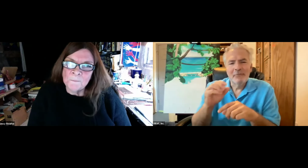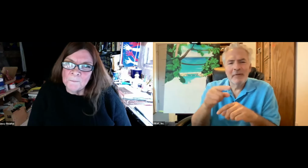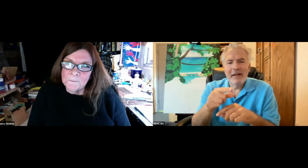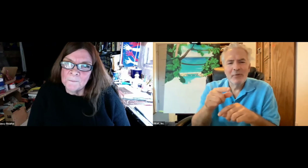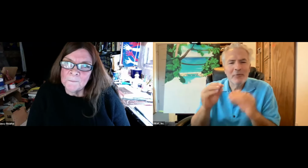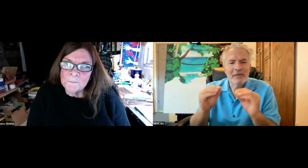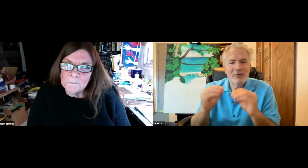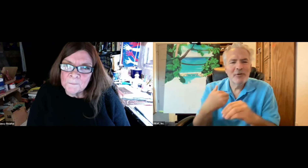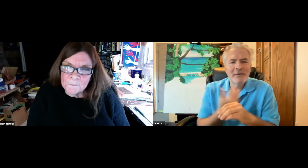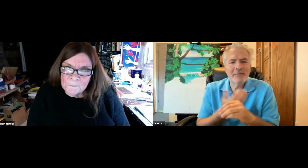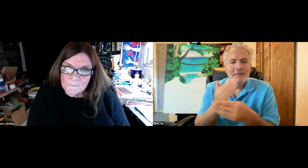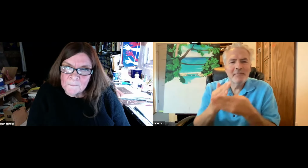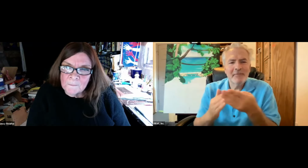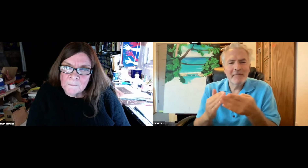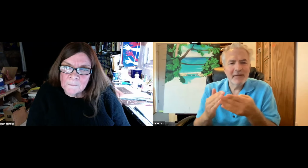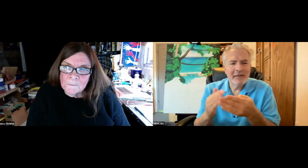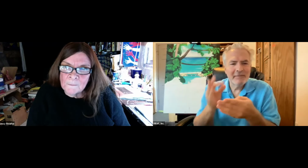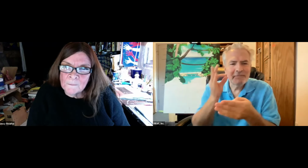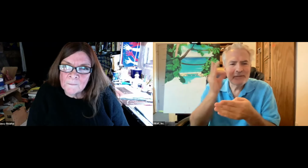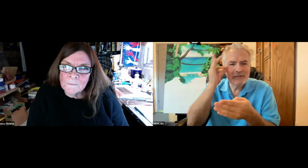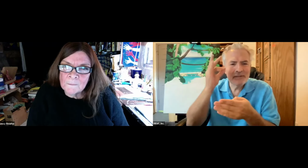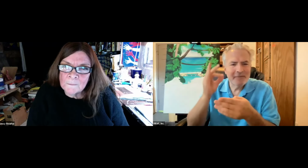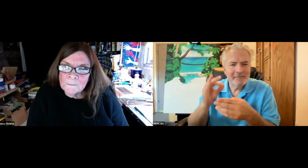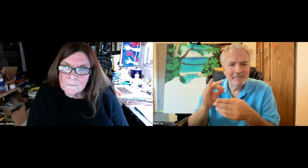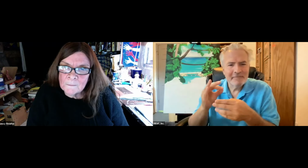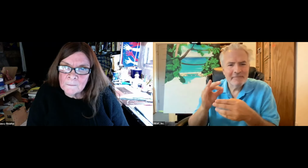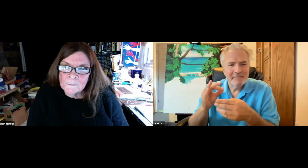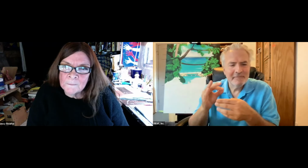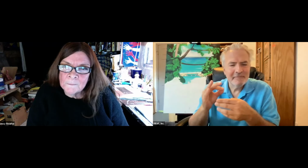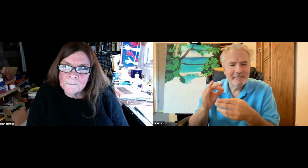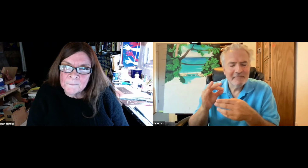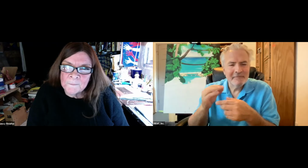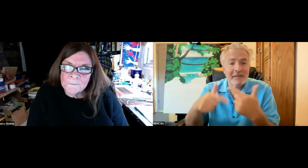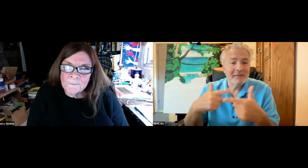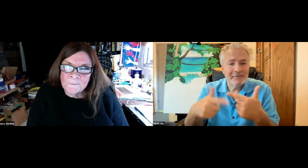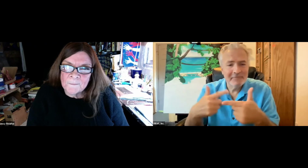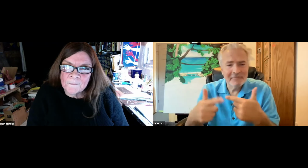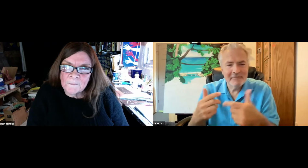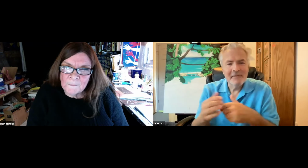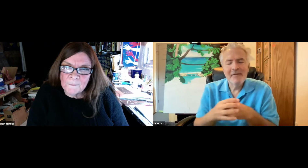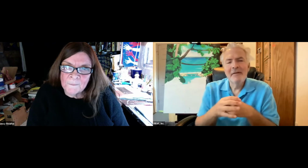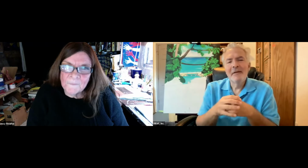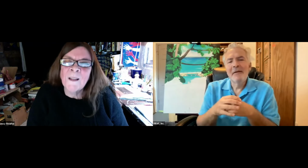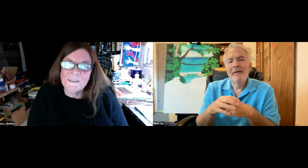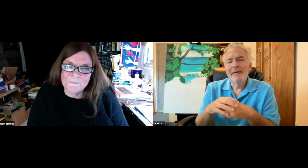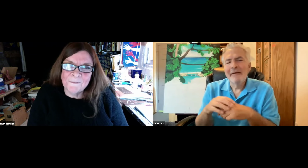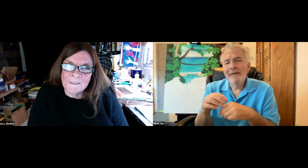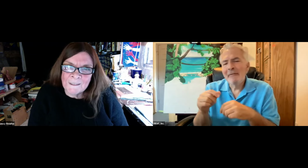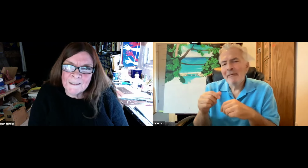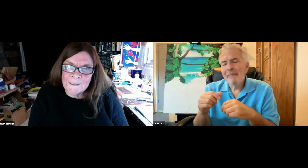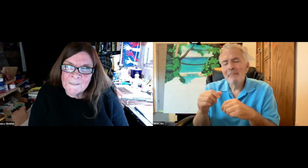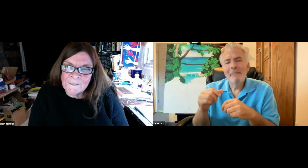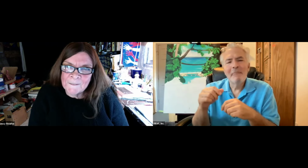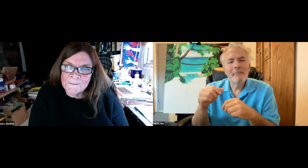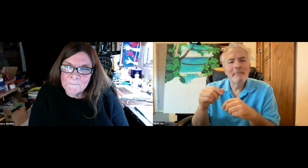Oh, it's just fascinating to me. The things that you're teaching us about the Native heritage. And the signs